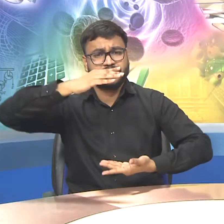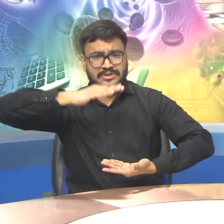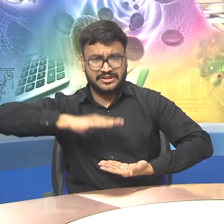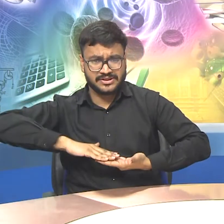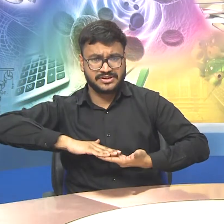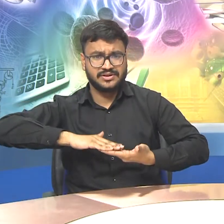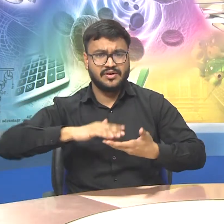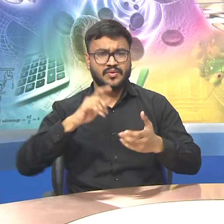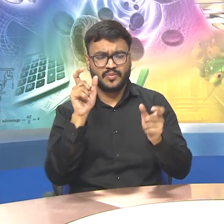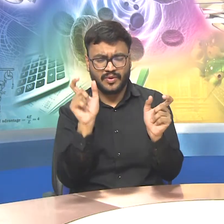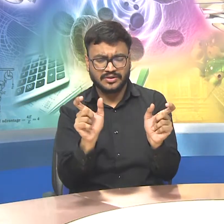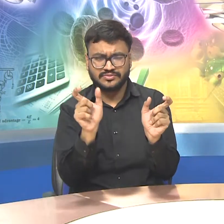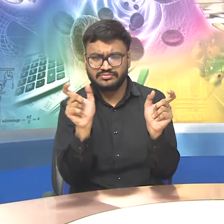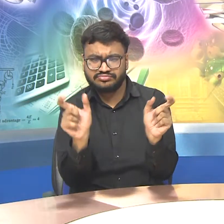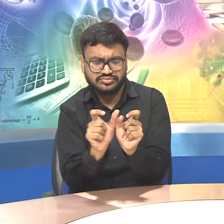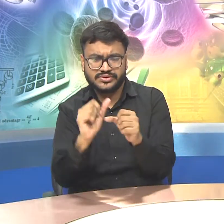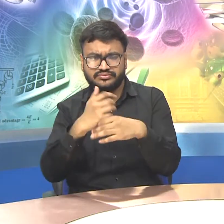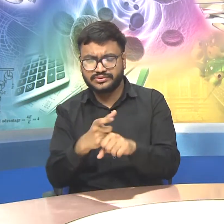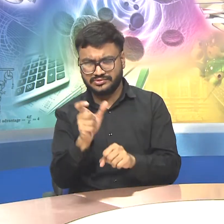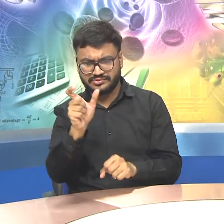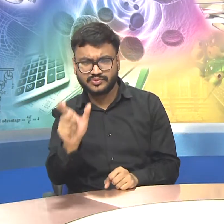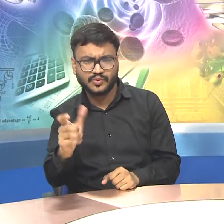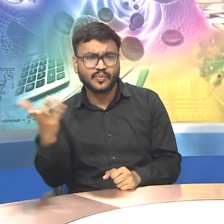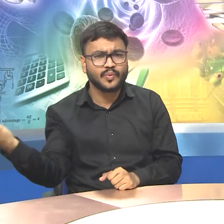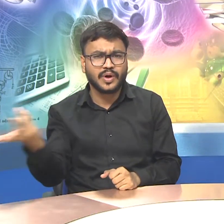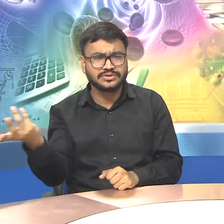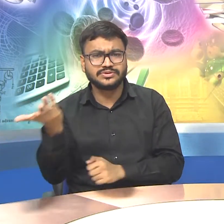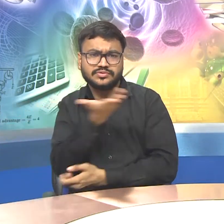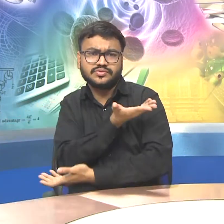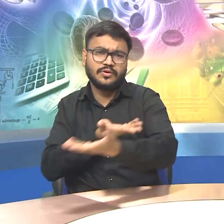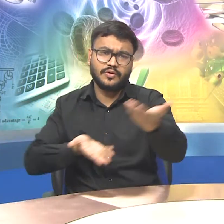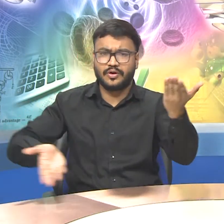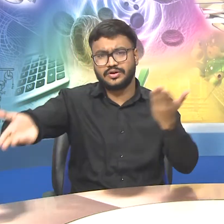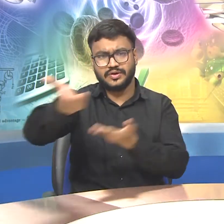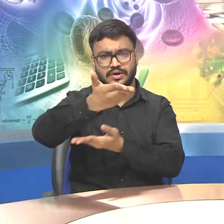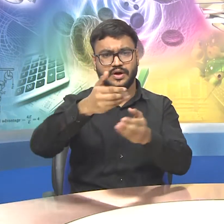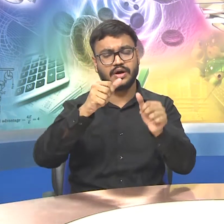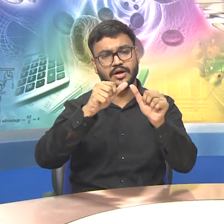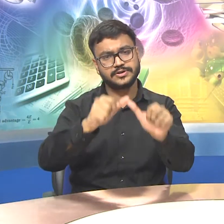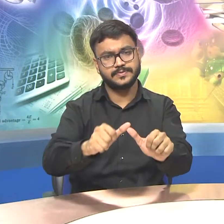Last, the sign of two, a man and marry,